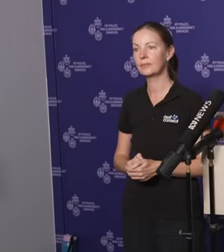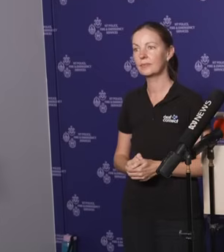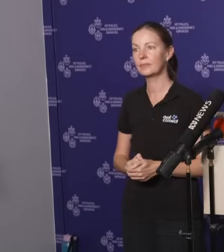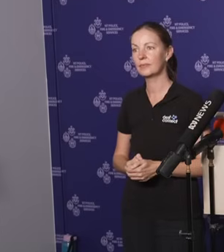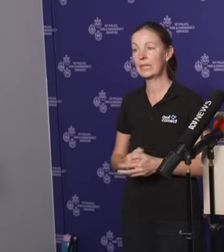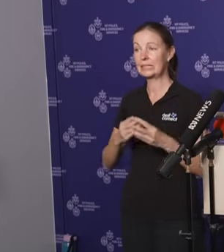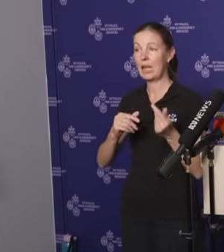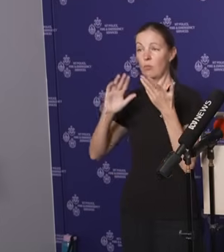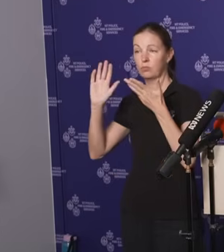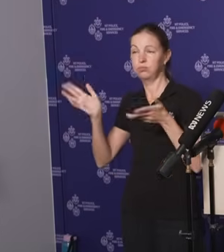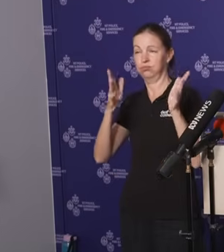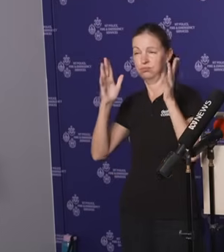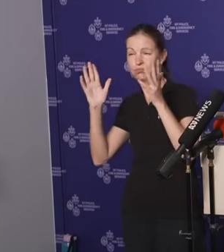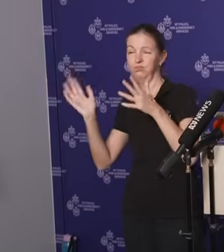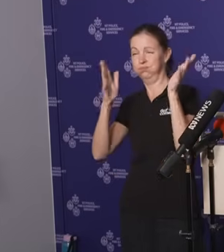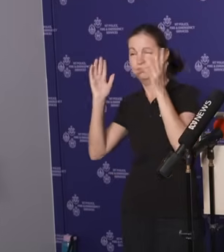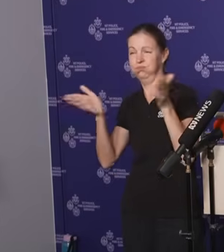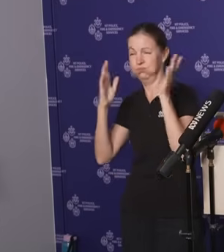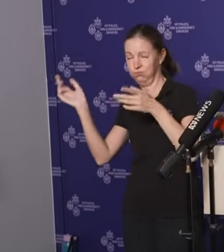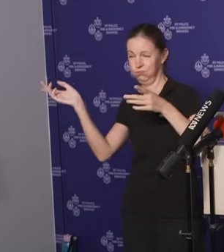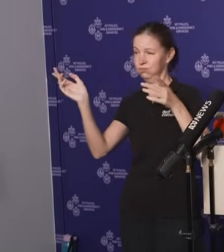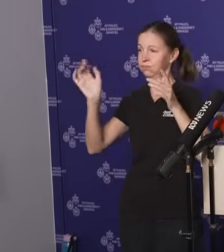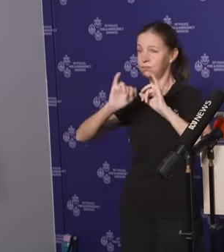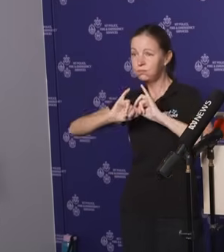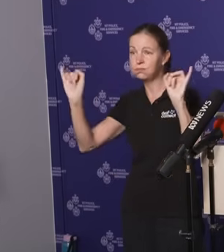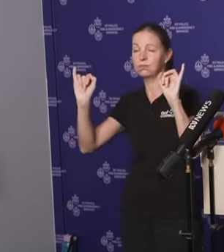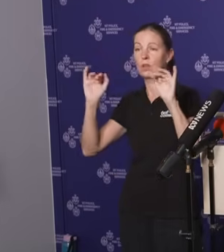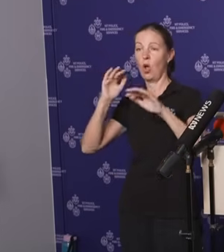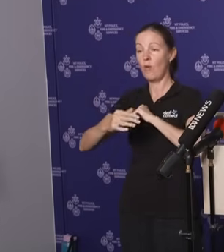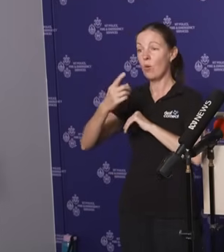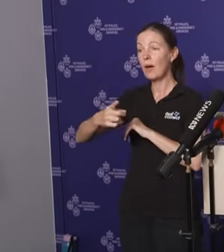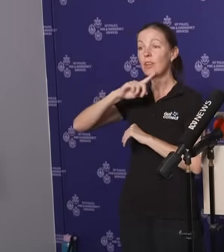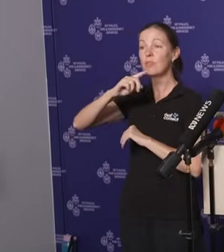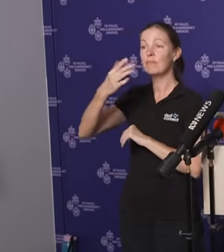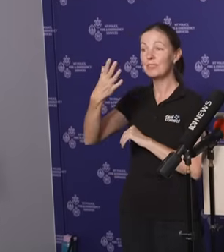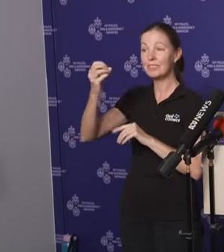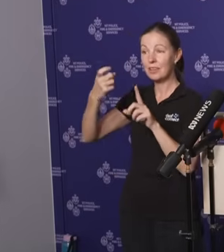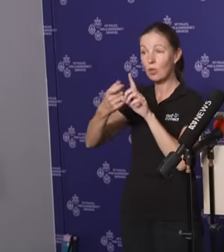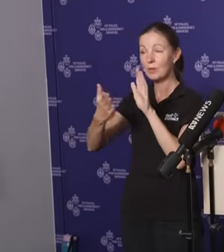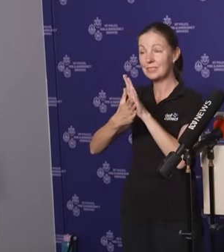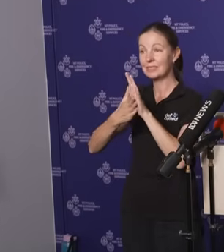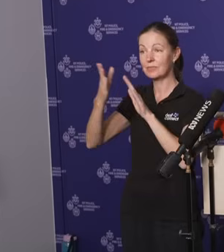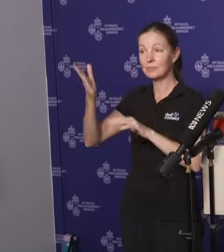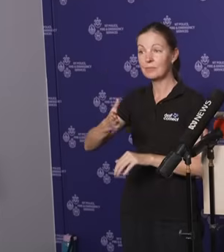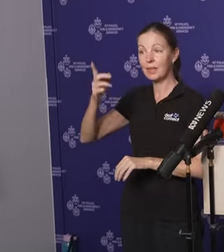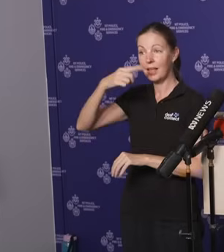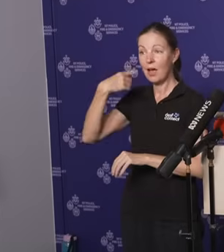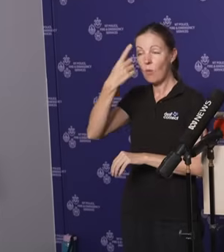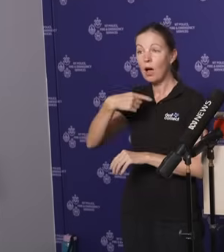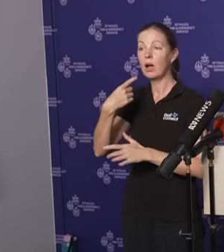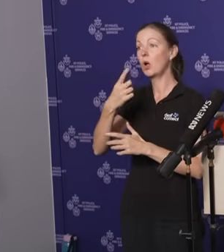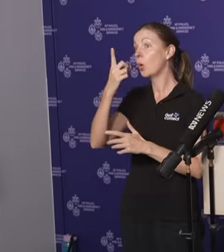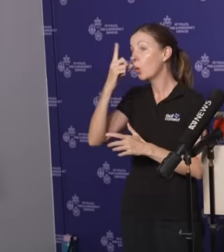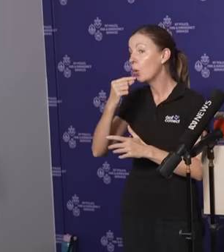Destructive wind gusts of 150 kilometres an hour could develop during this evening in the warning area as the system nears